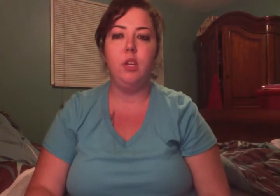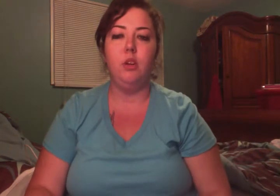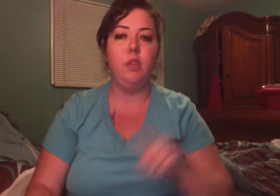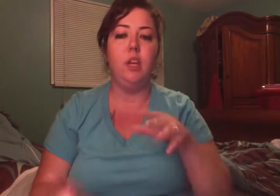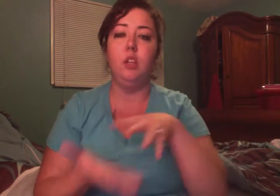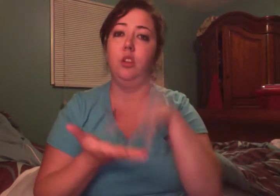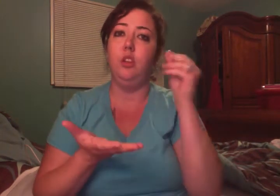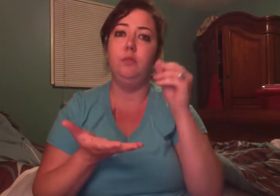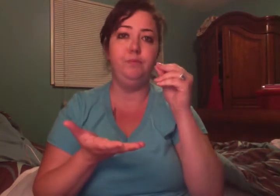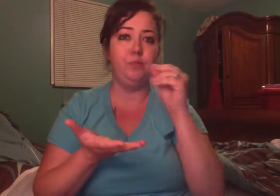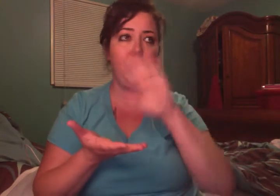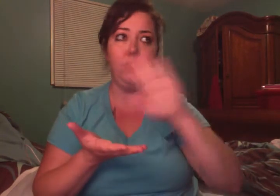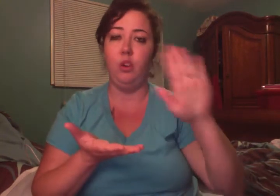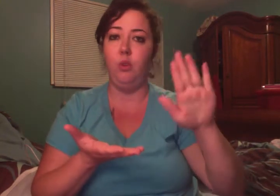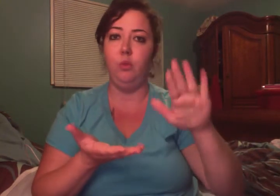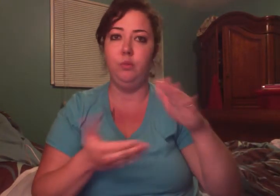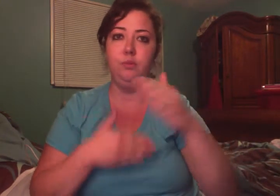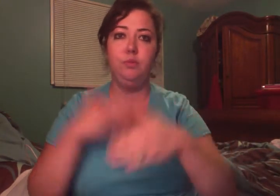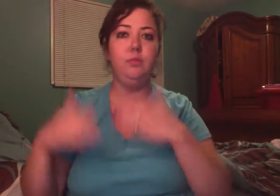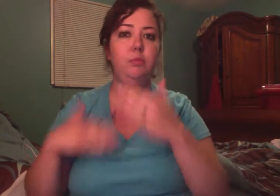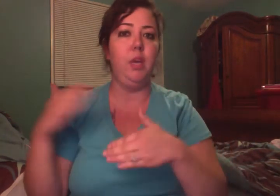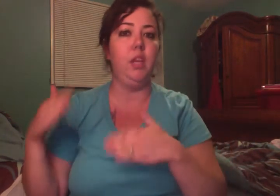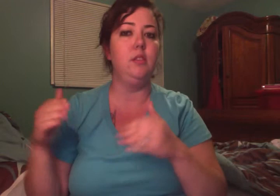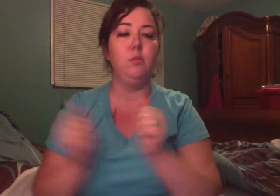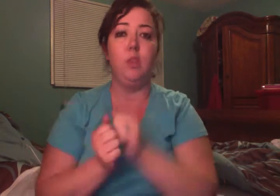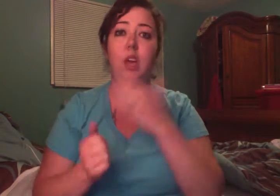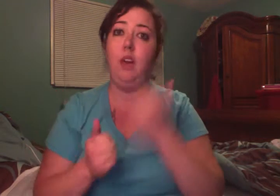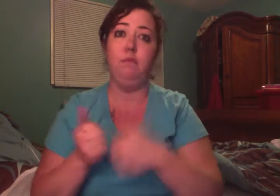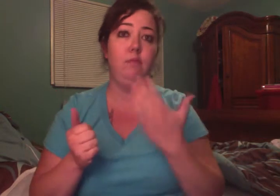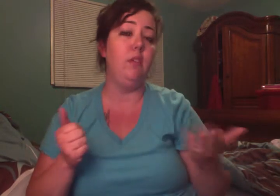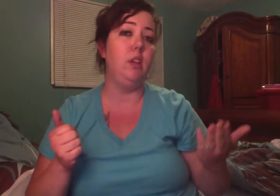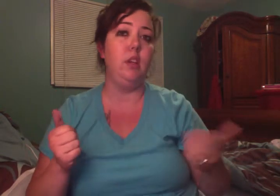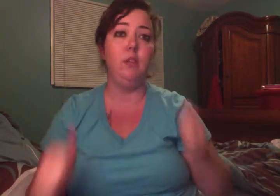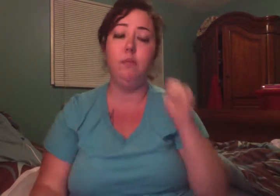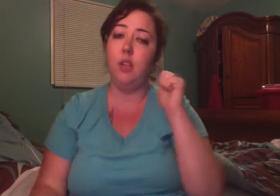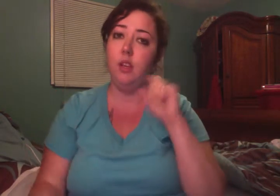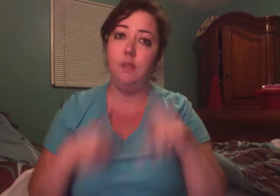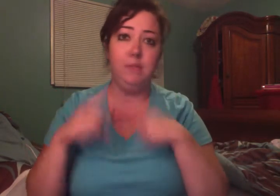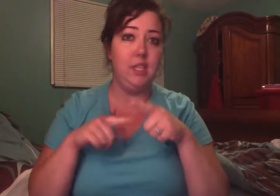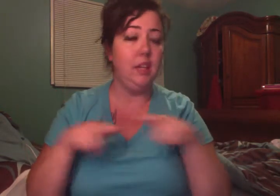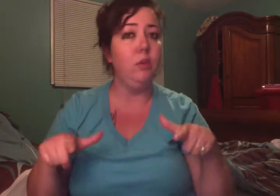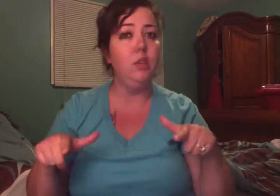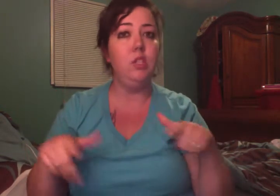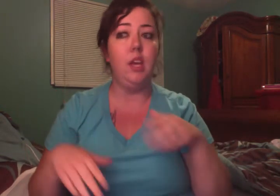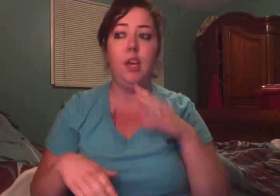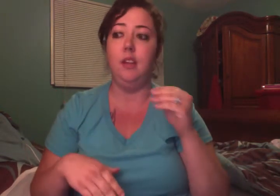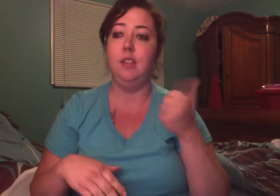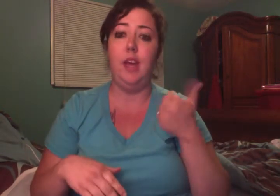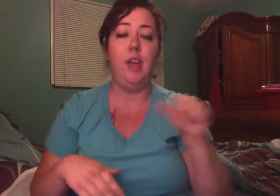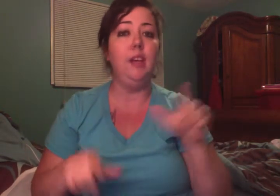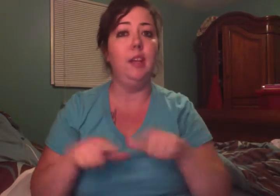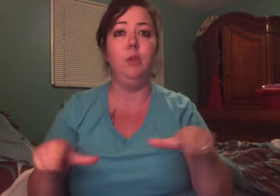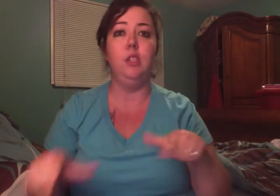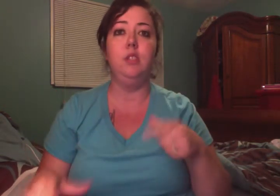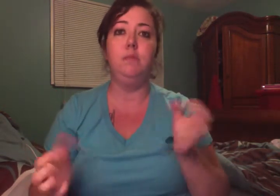They learn at their own pace with everything, sign language and any language